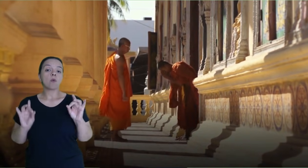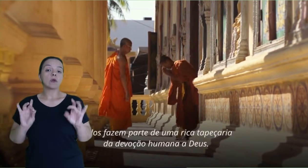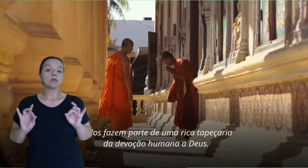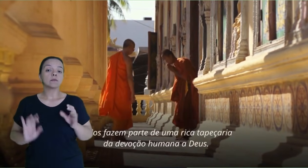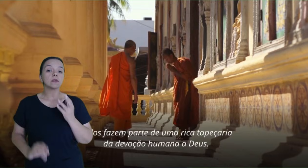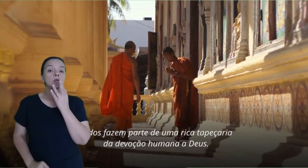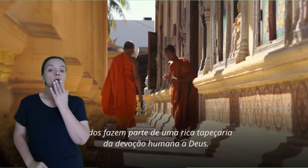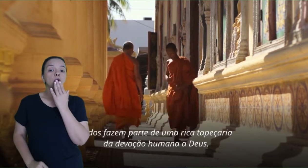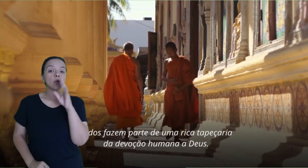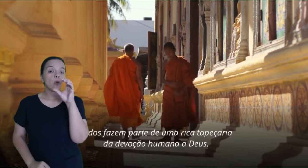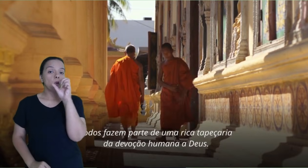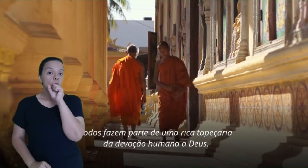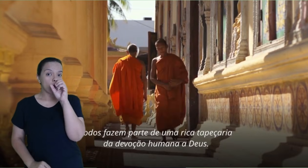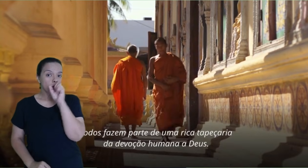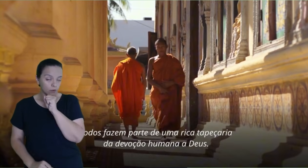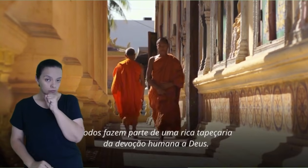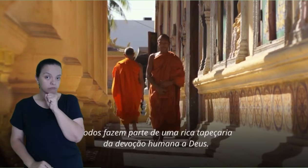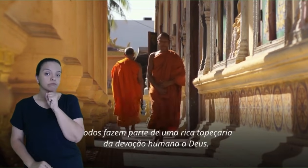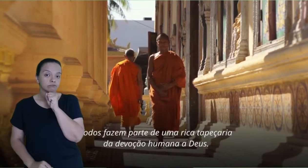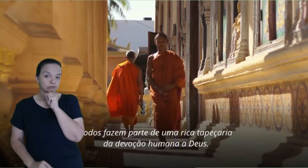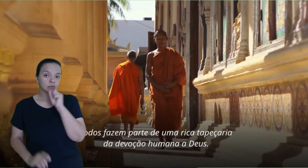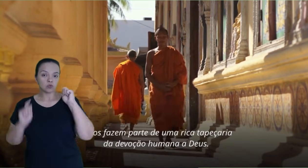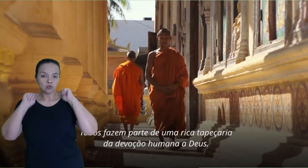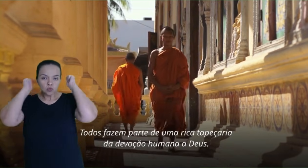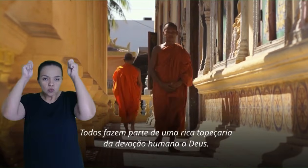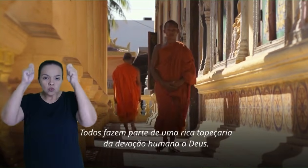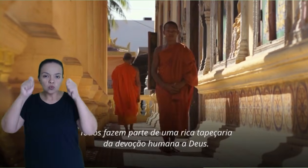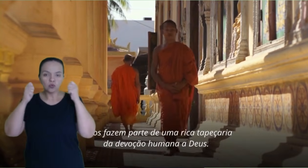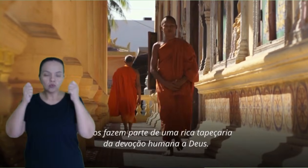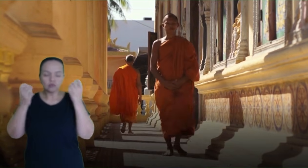All are part of a rich tapestry of human devotion to God.